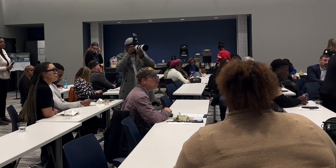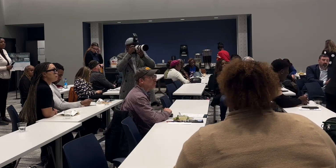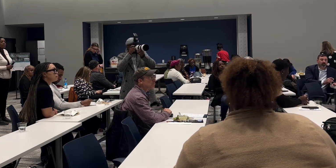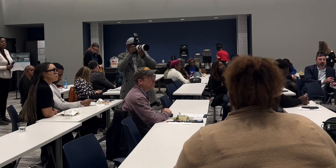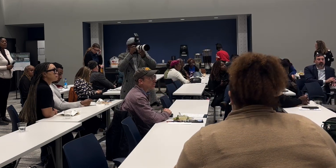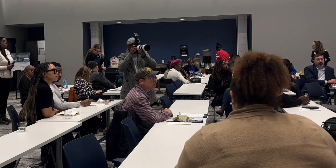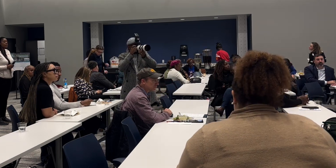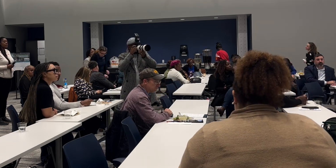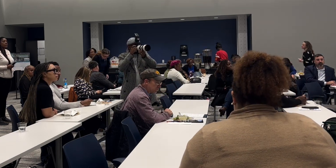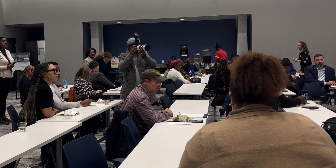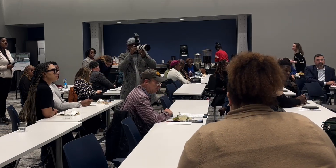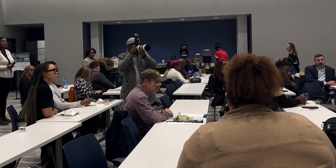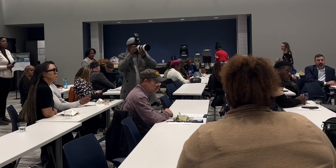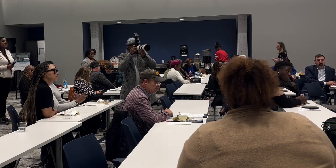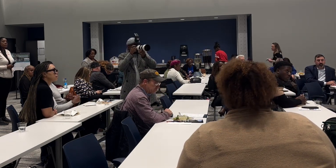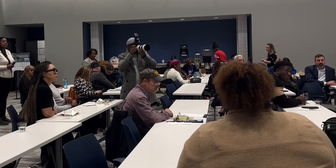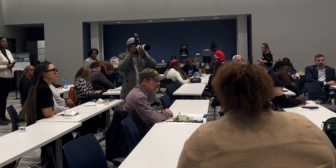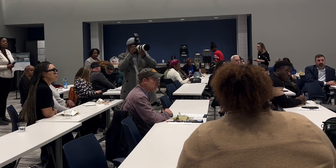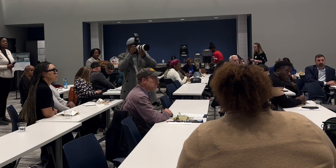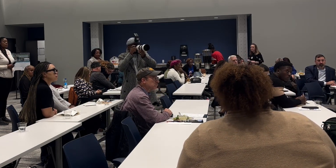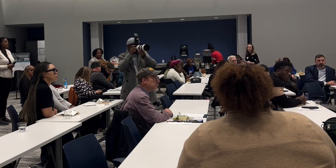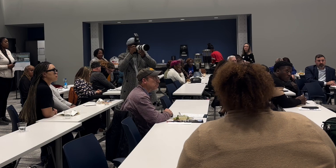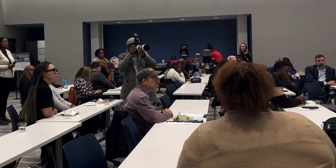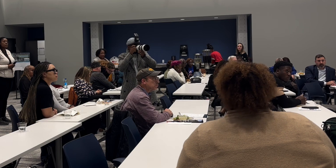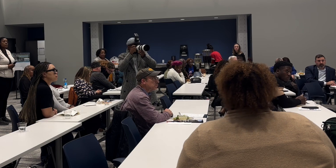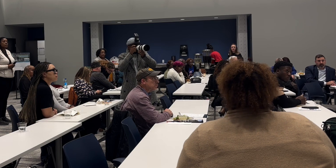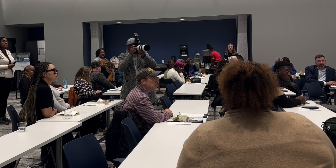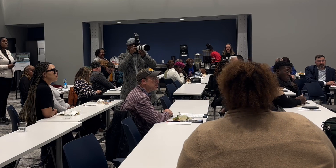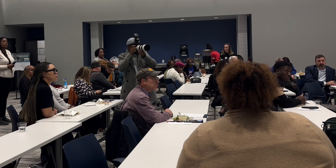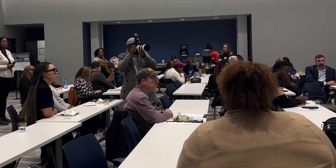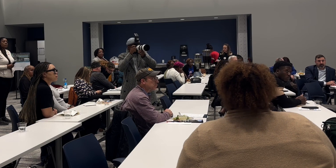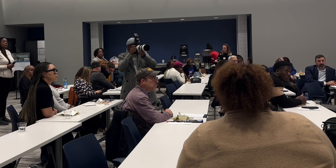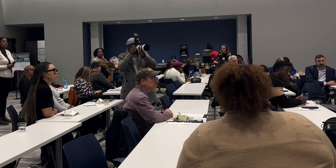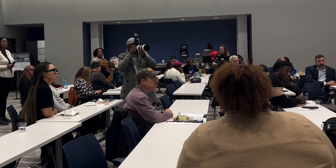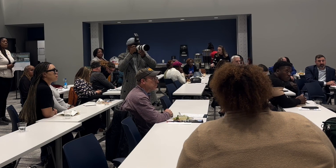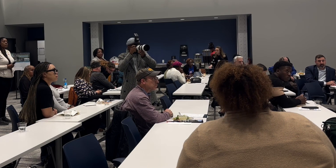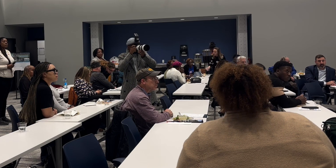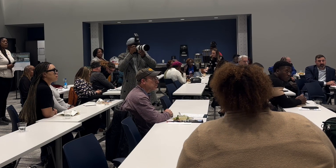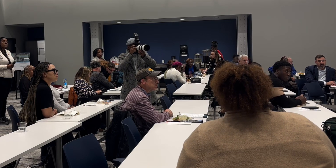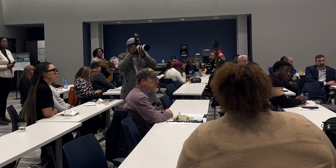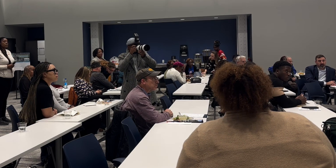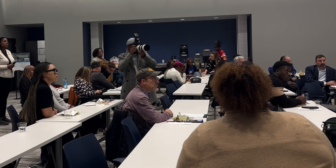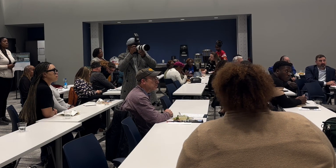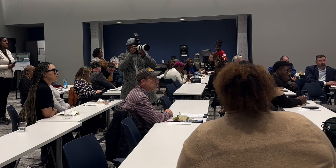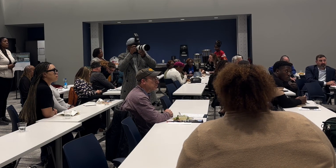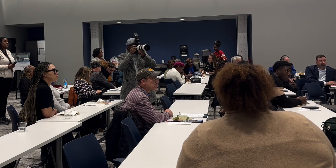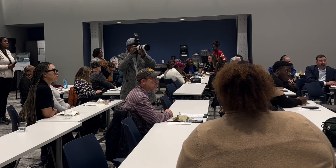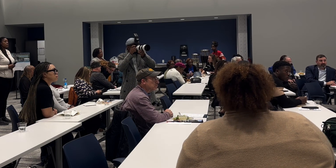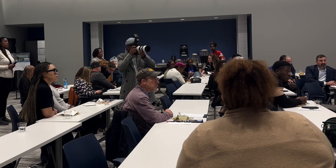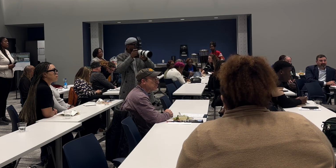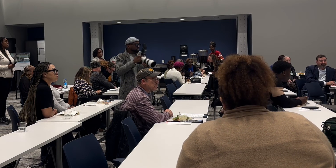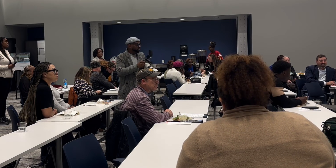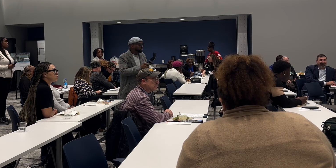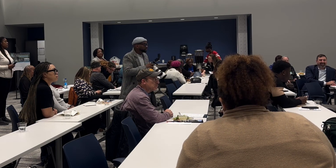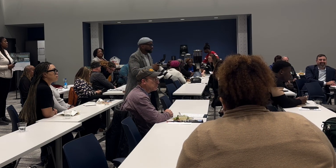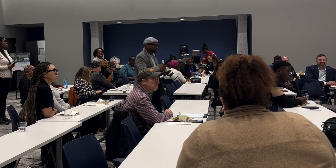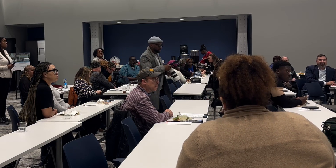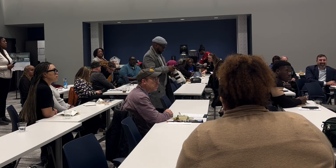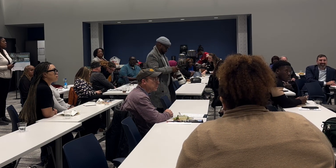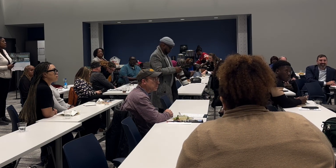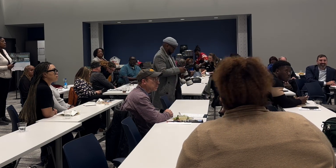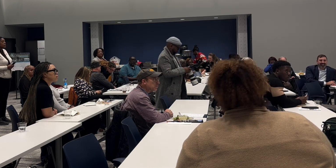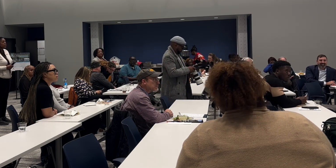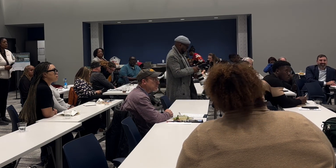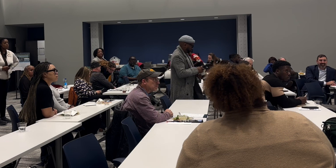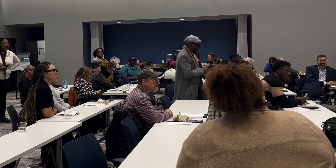I'm just curious, tank of that size, how do you plan on the aerating? Because you're not be talking about sanitary